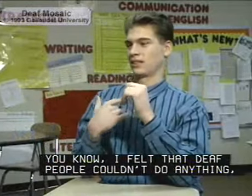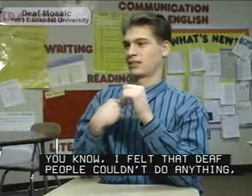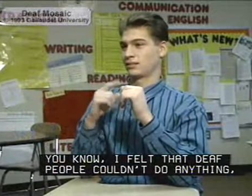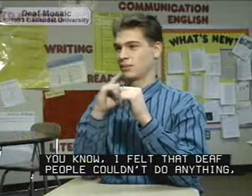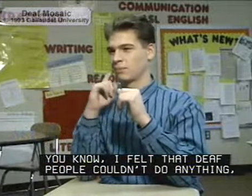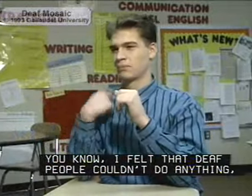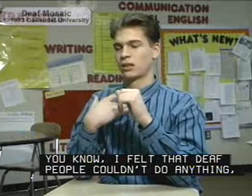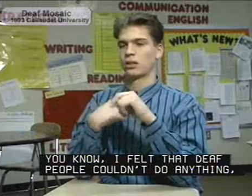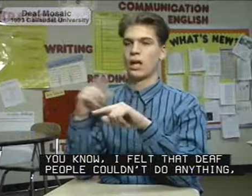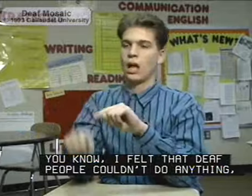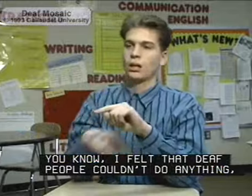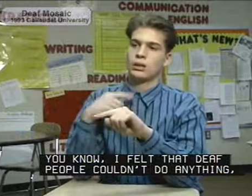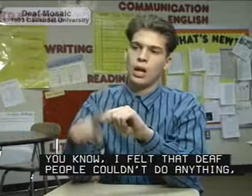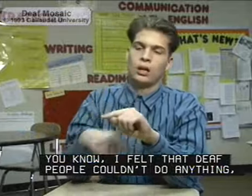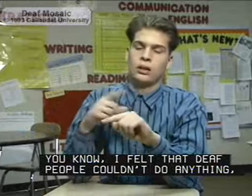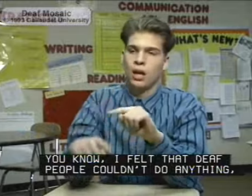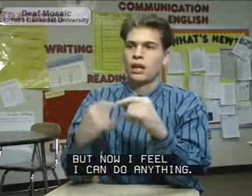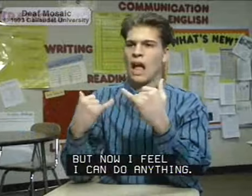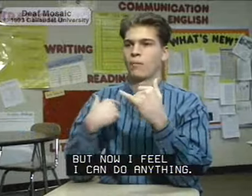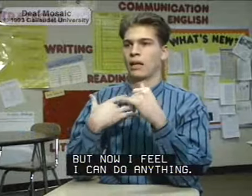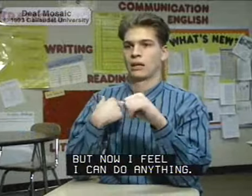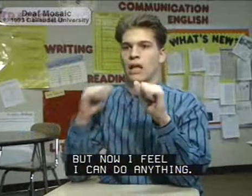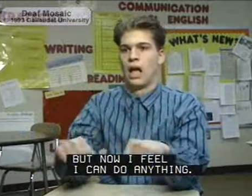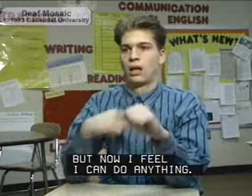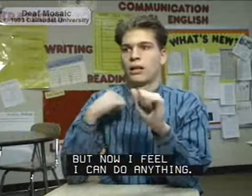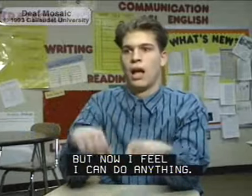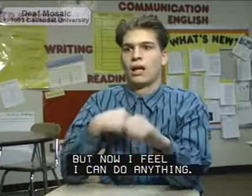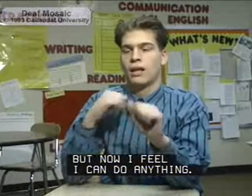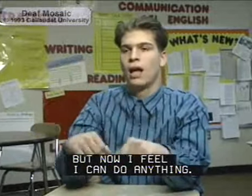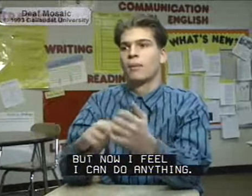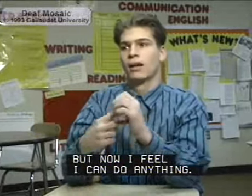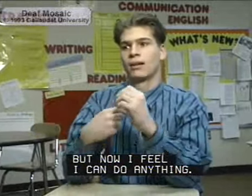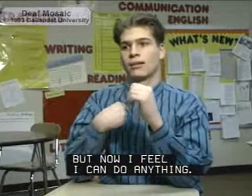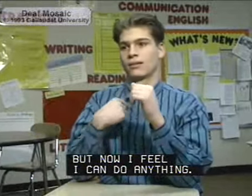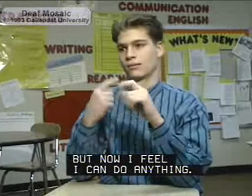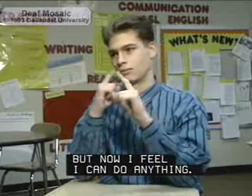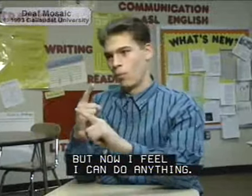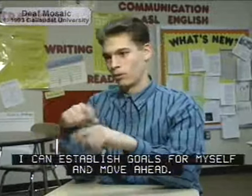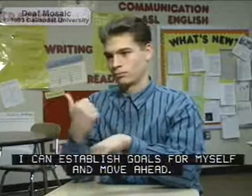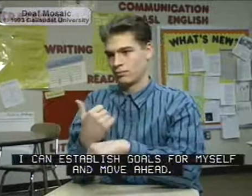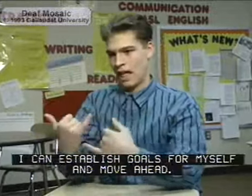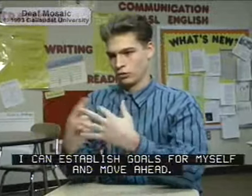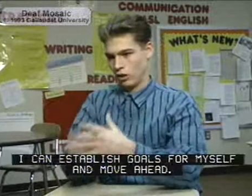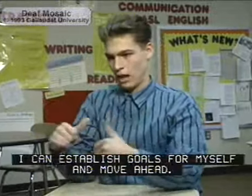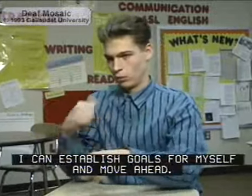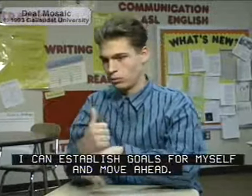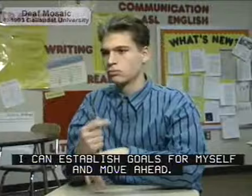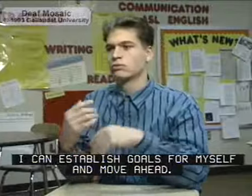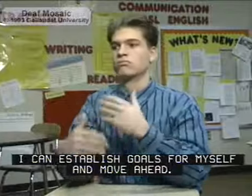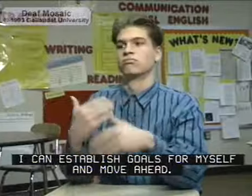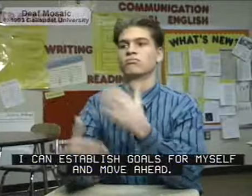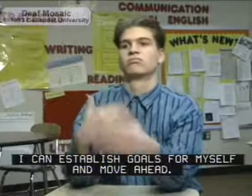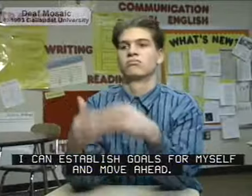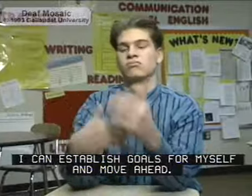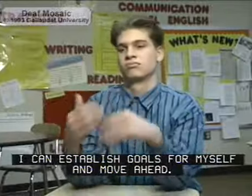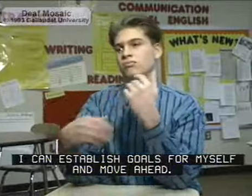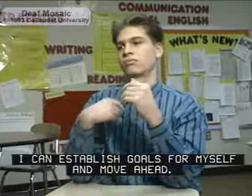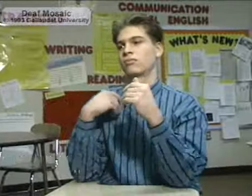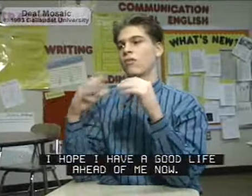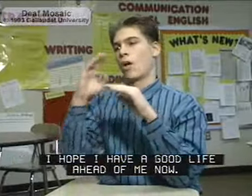deaf people couldn't do anything, but now I feel I can do anything. I can establish goals for myself and move ahead.